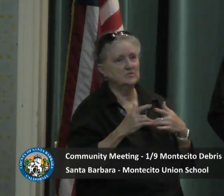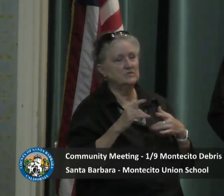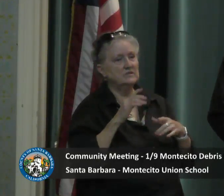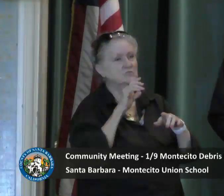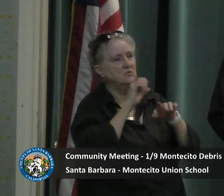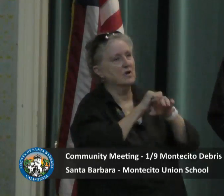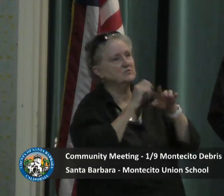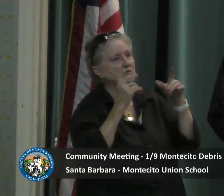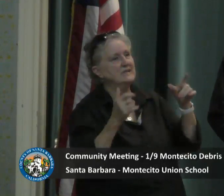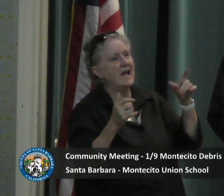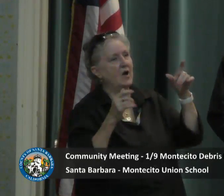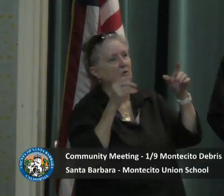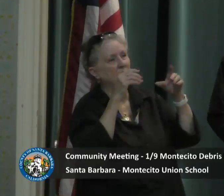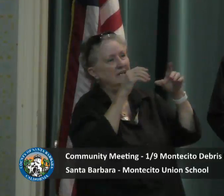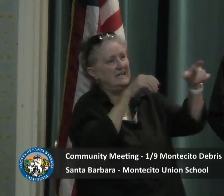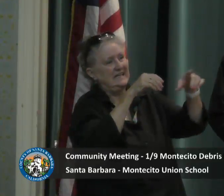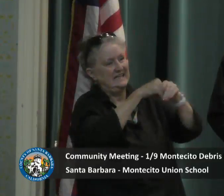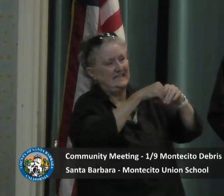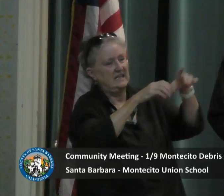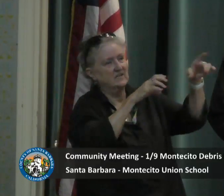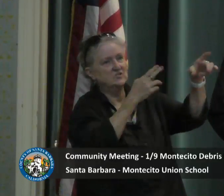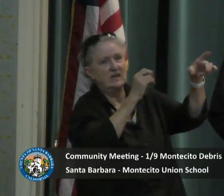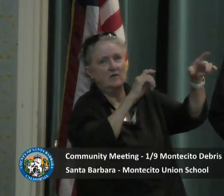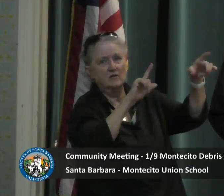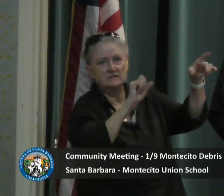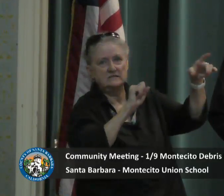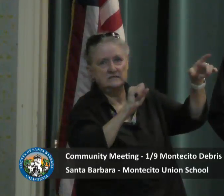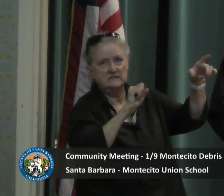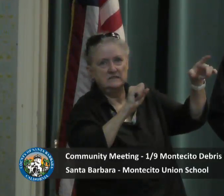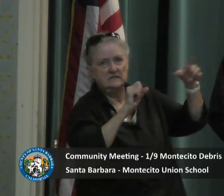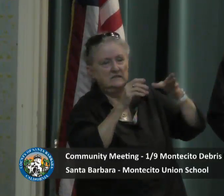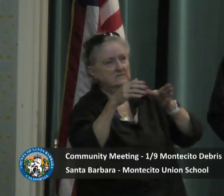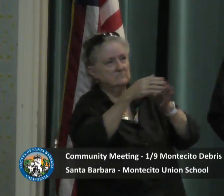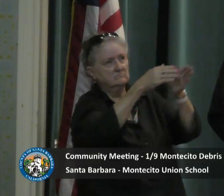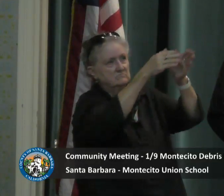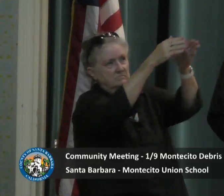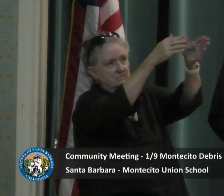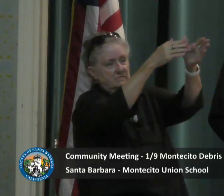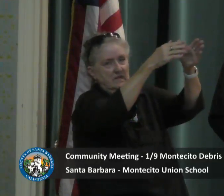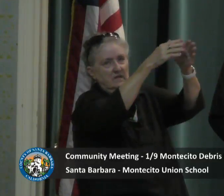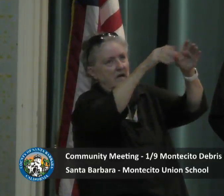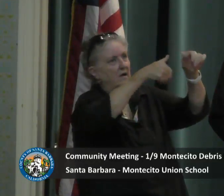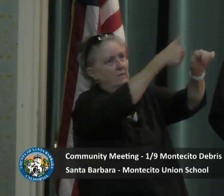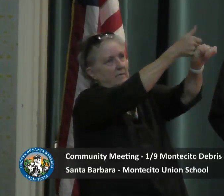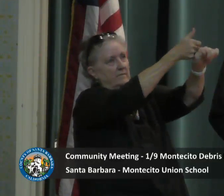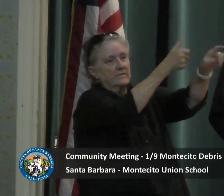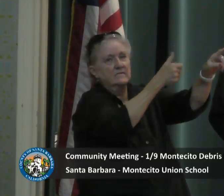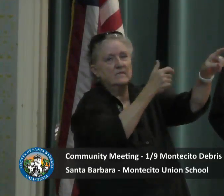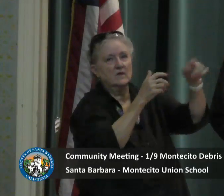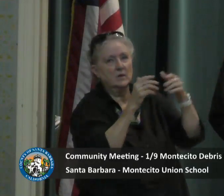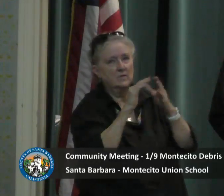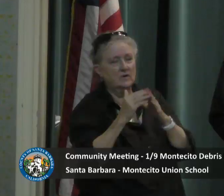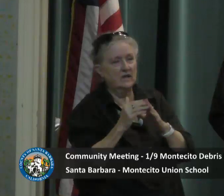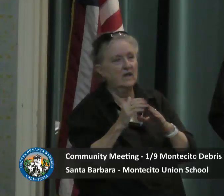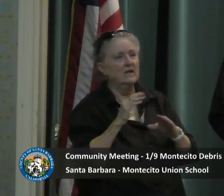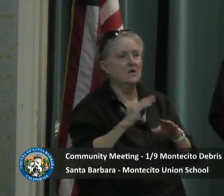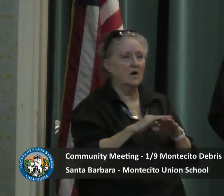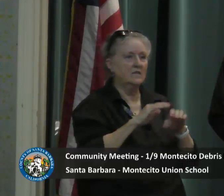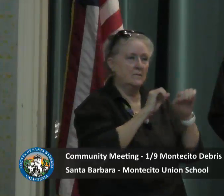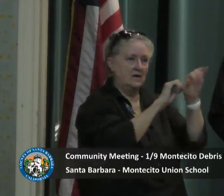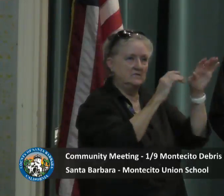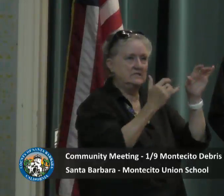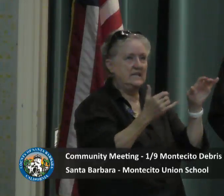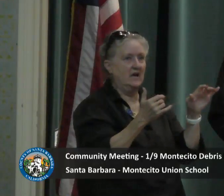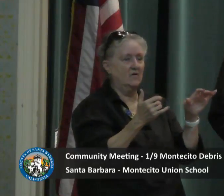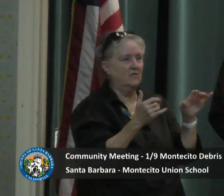rocks that are now in the channels above the community and on the mountains that are